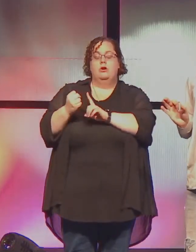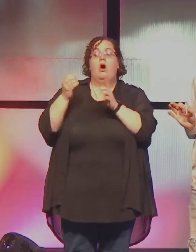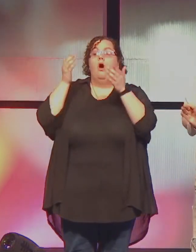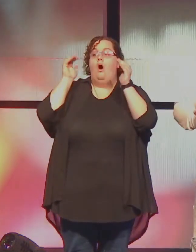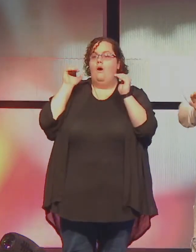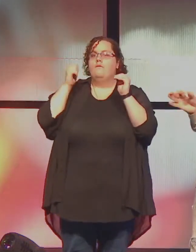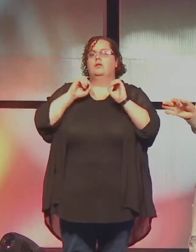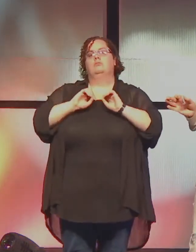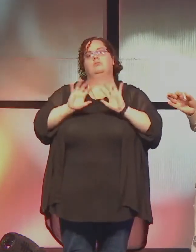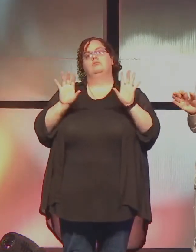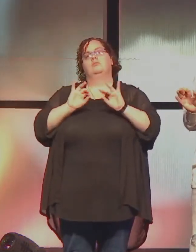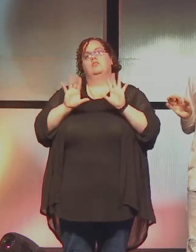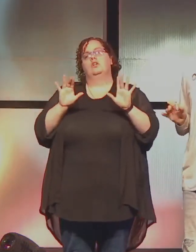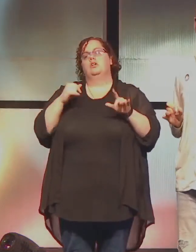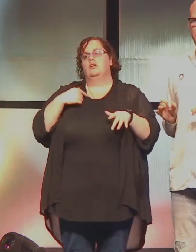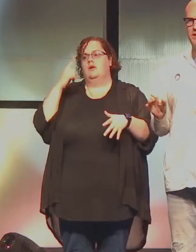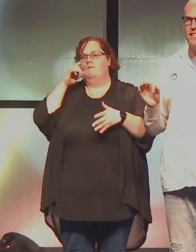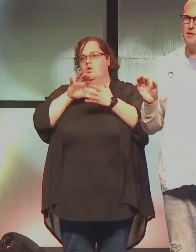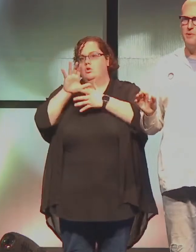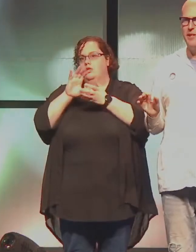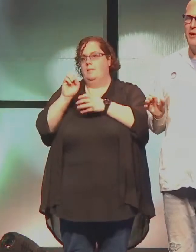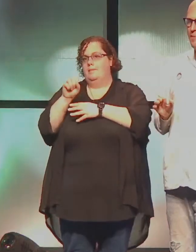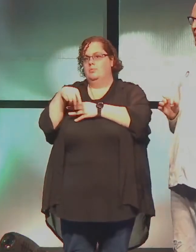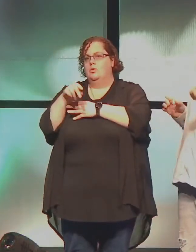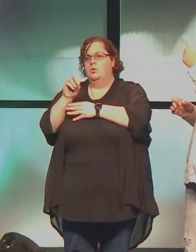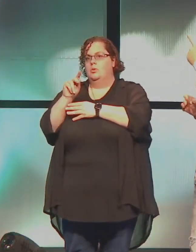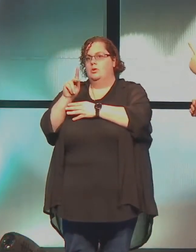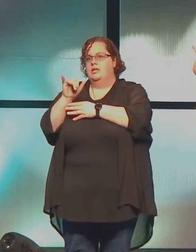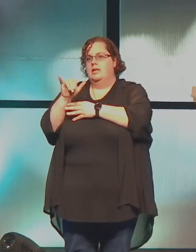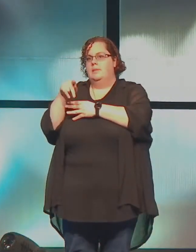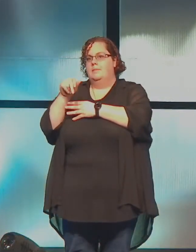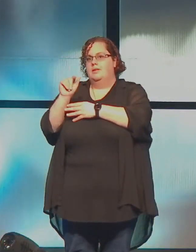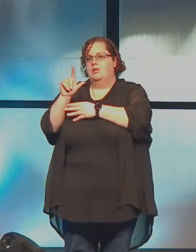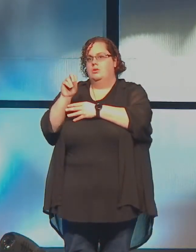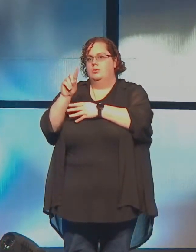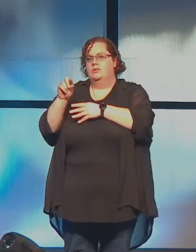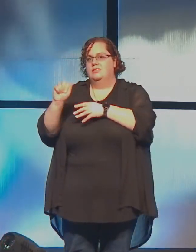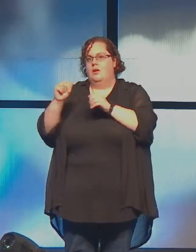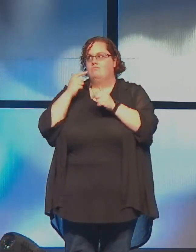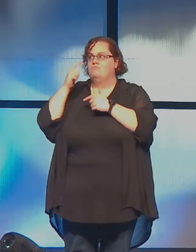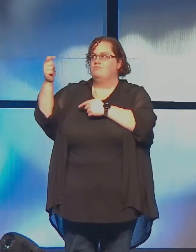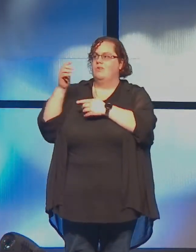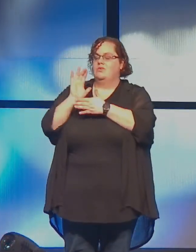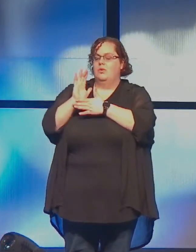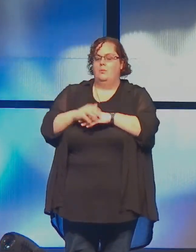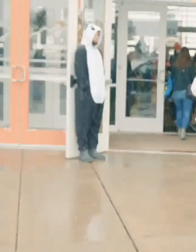this will clear up any confusion about what Spooky Palooza is really all about. Check out this video.